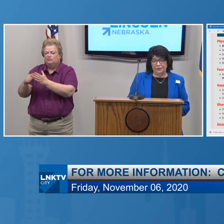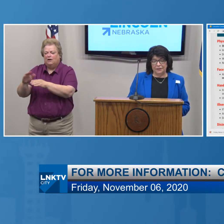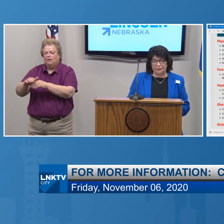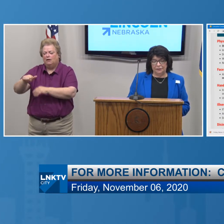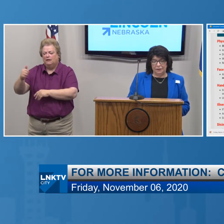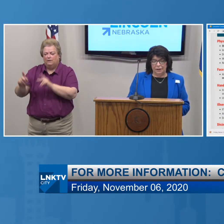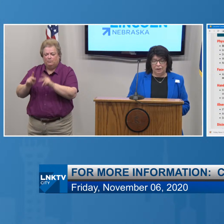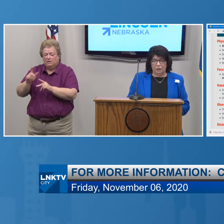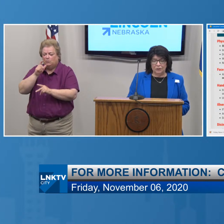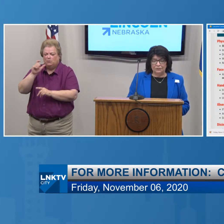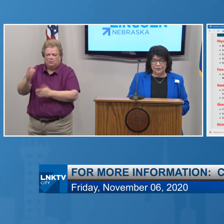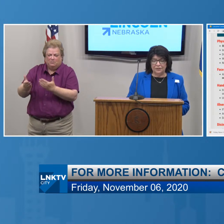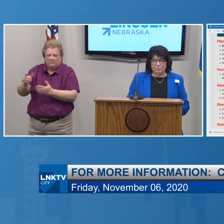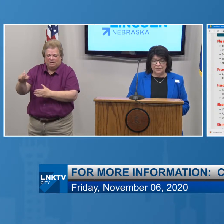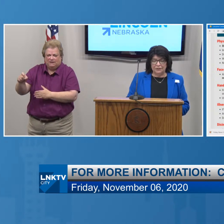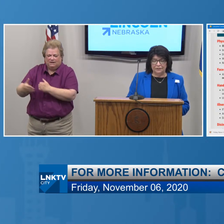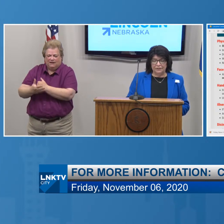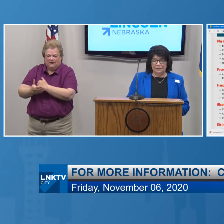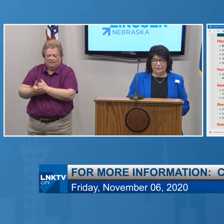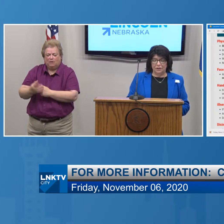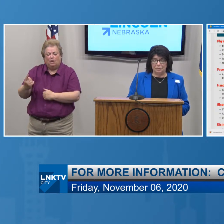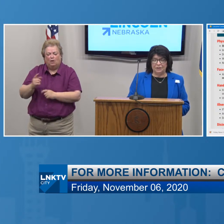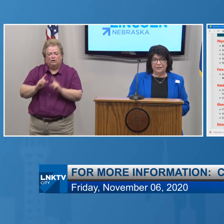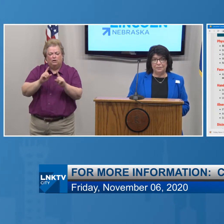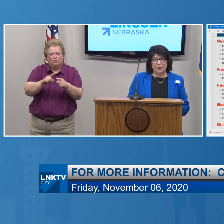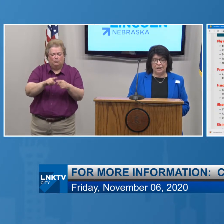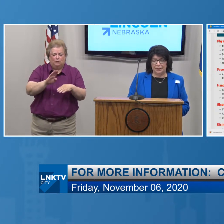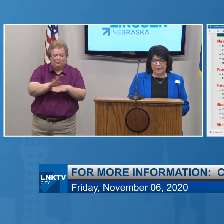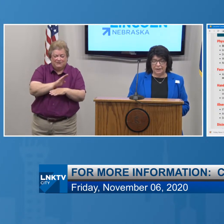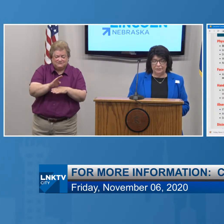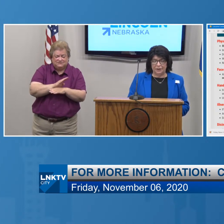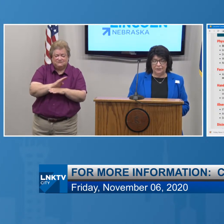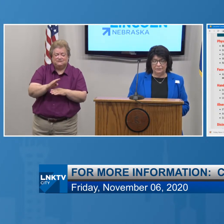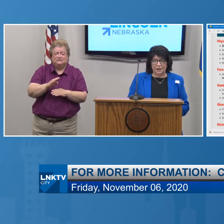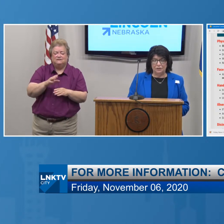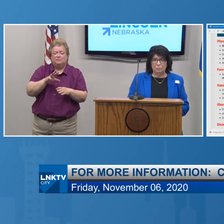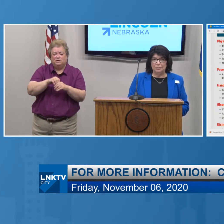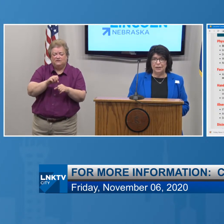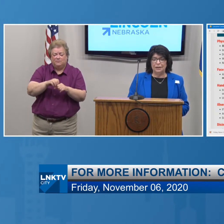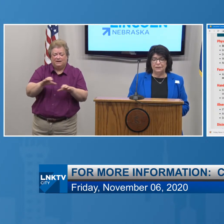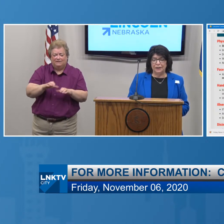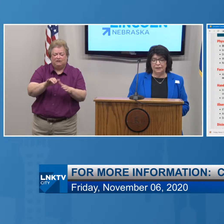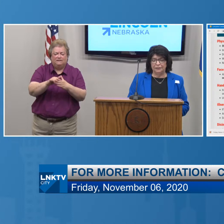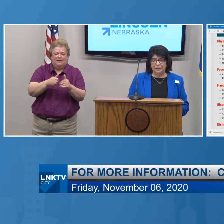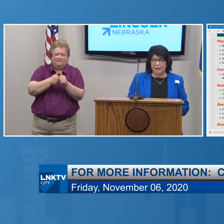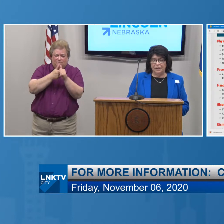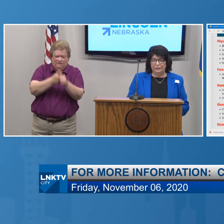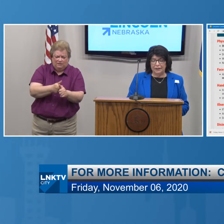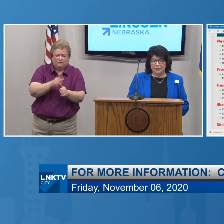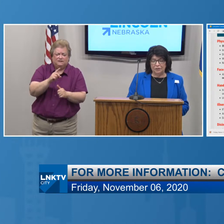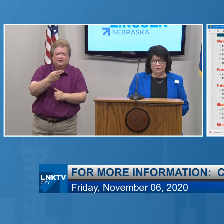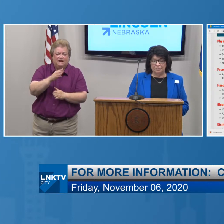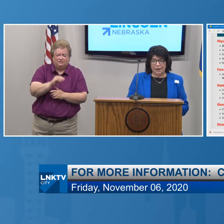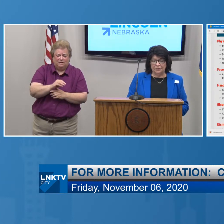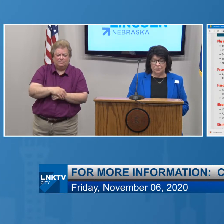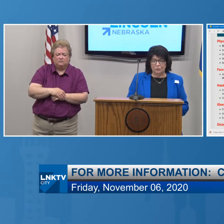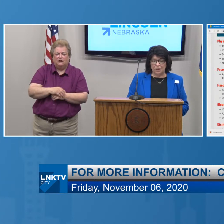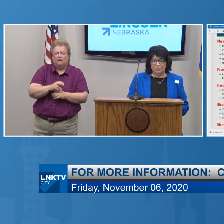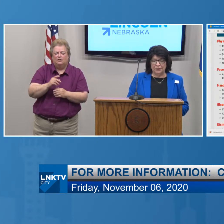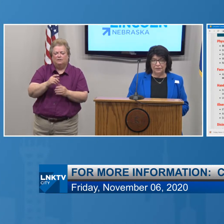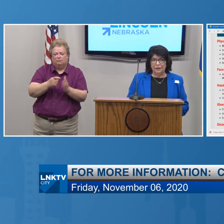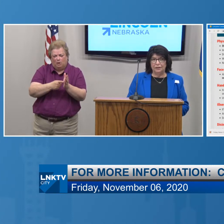need assistance. Only visit businesses or participate in activities that follow public health guidance. That includes